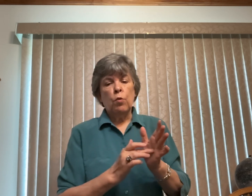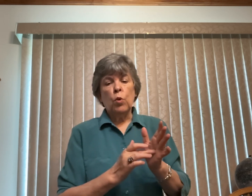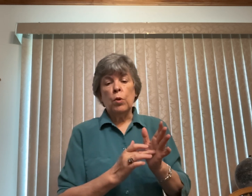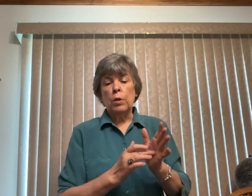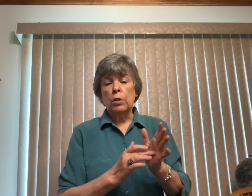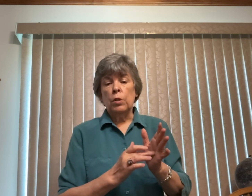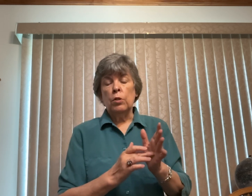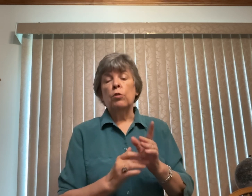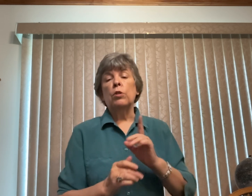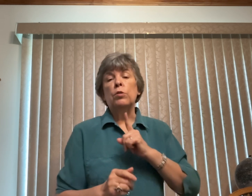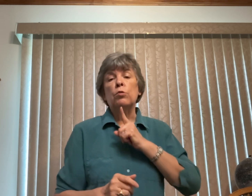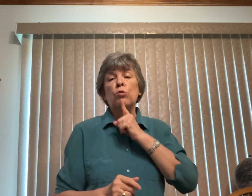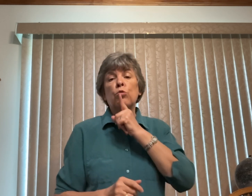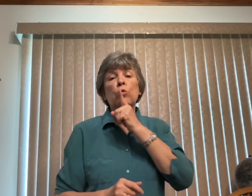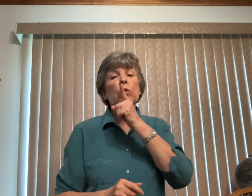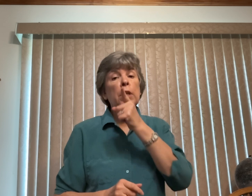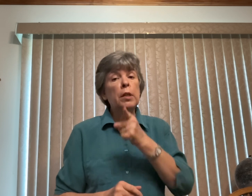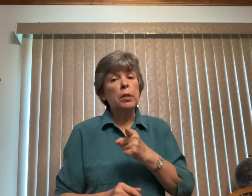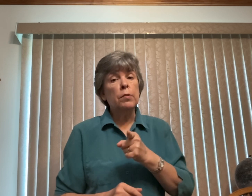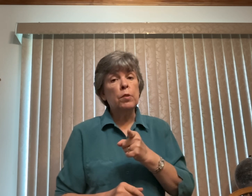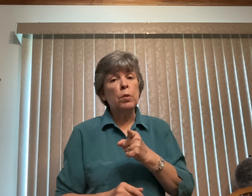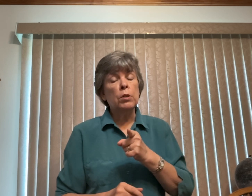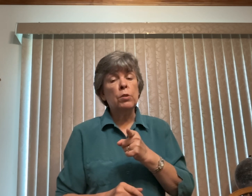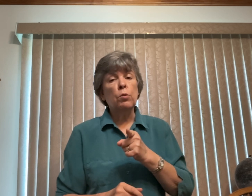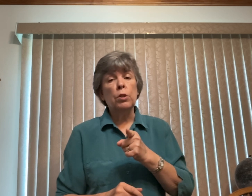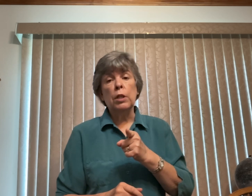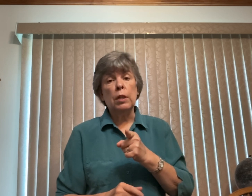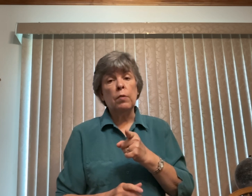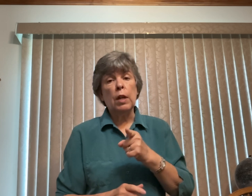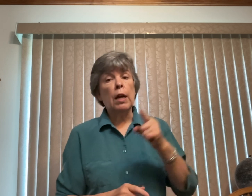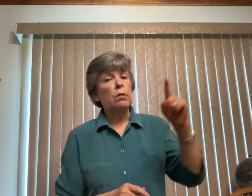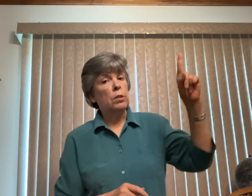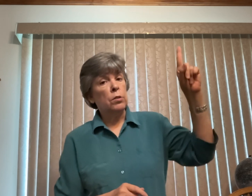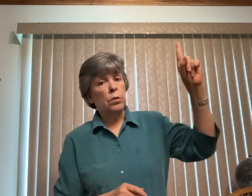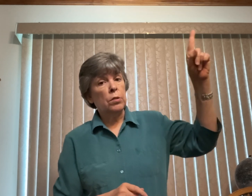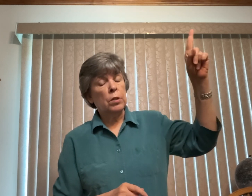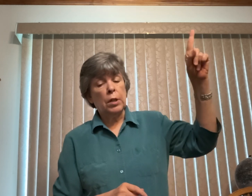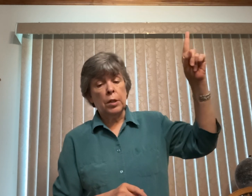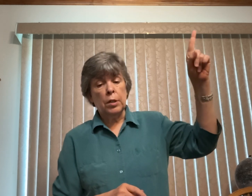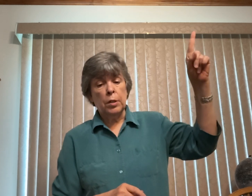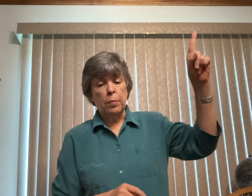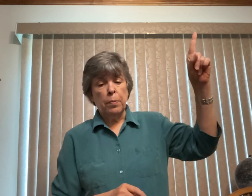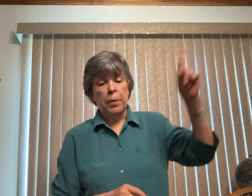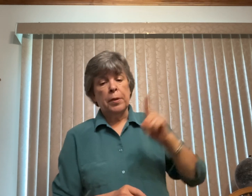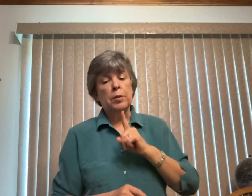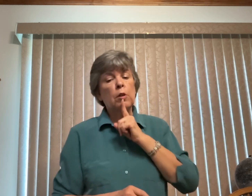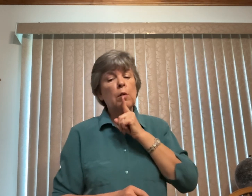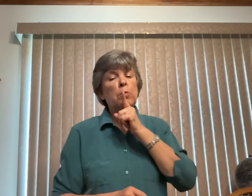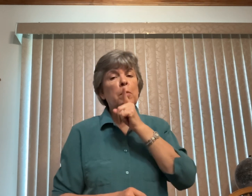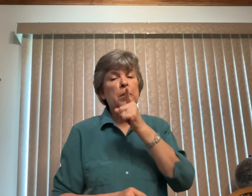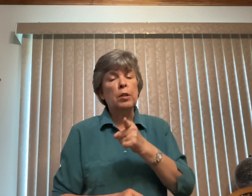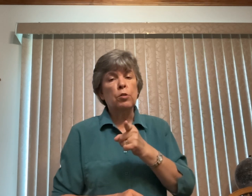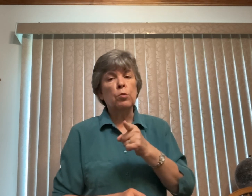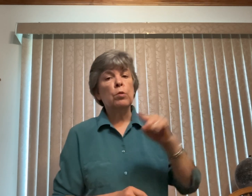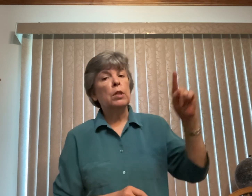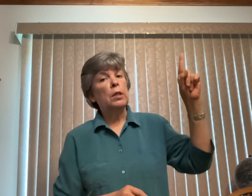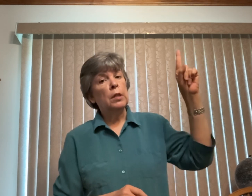for, you could do truly if you want to, or you can leave that out and just say he. So I'll probably say truly